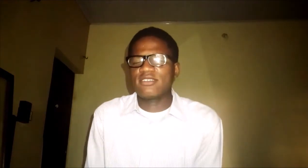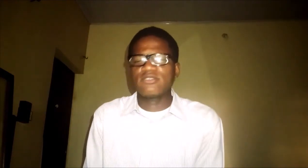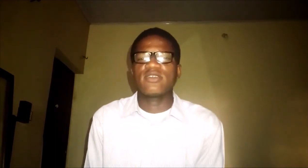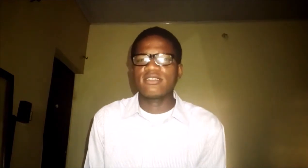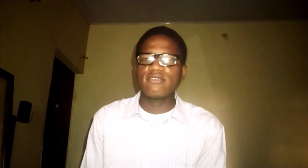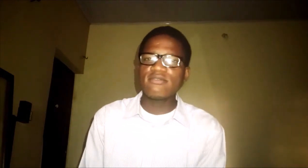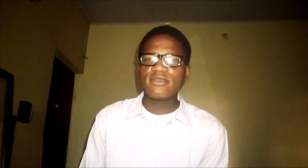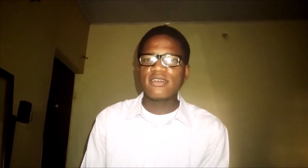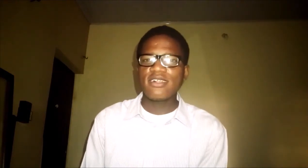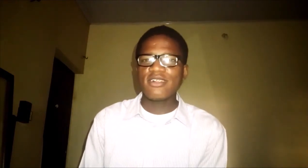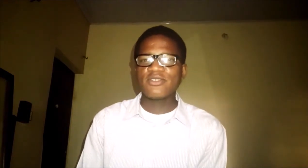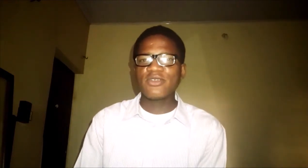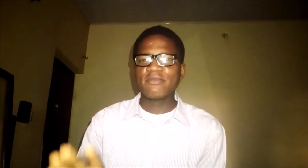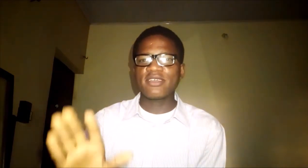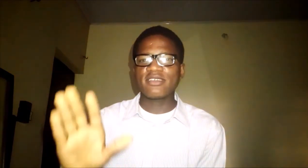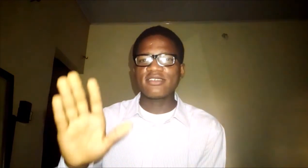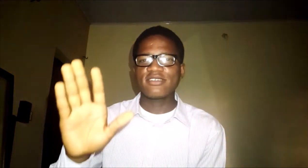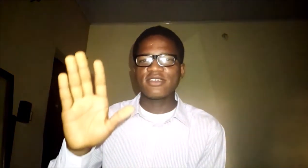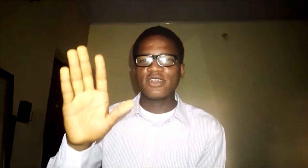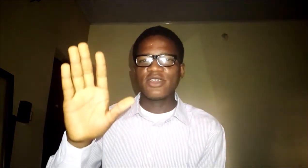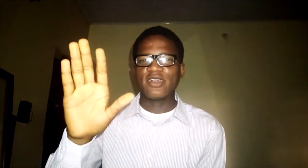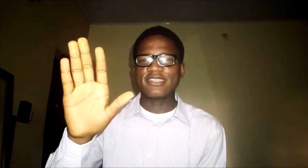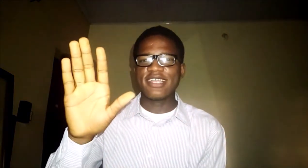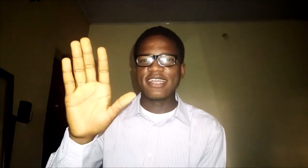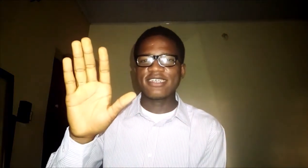not so hard. So look at me. Your hands are like this.